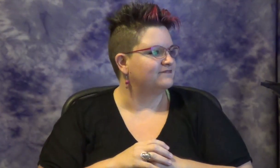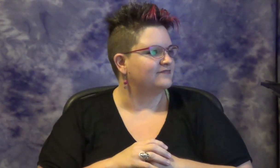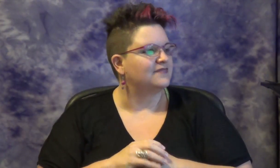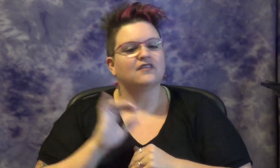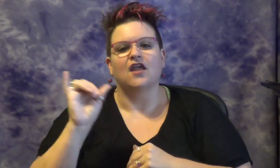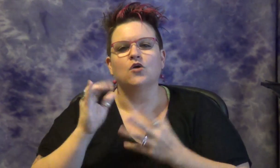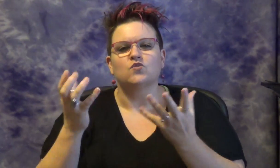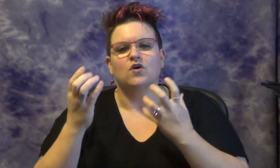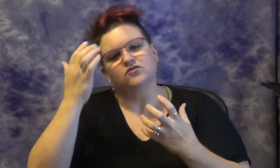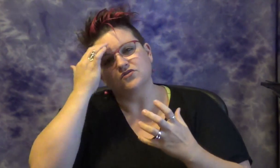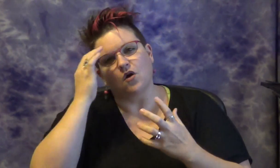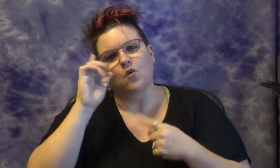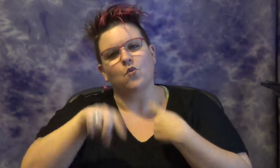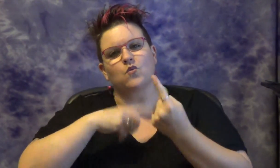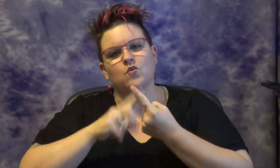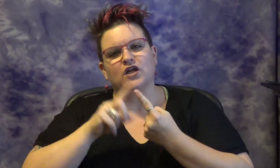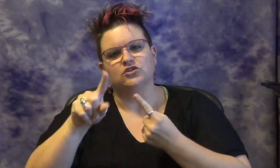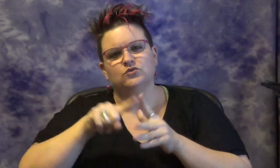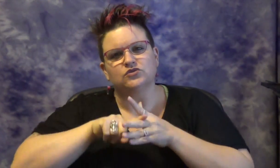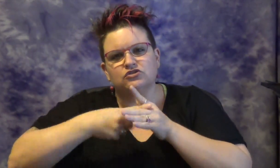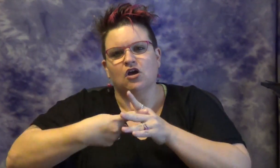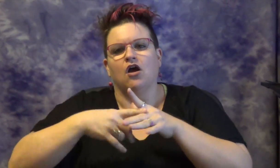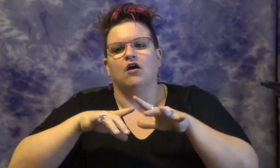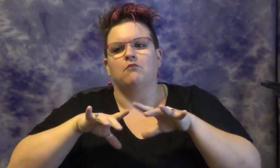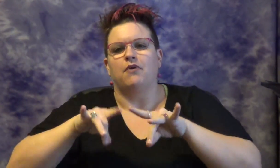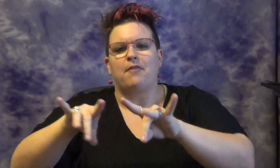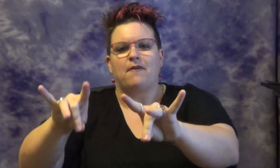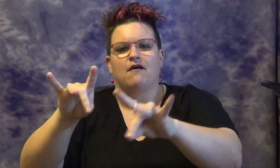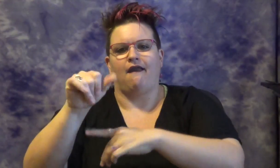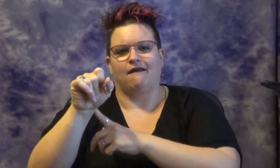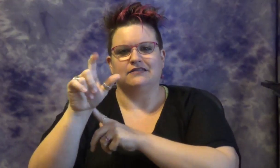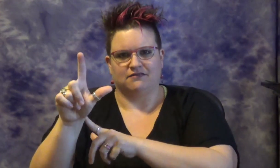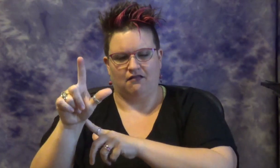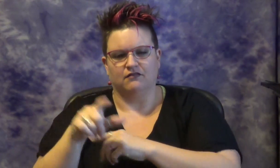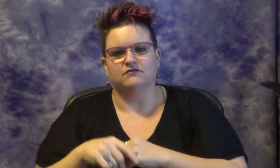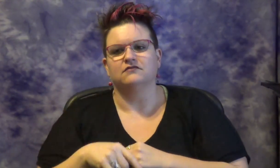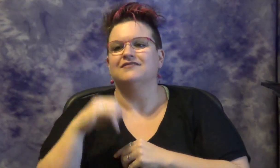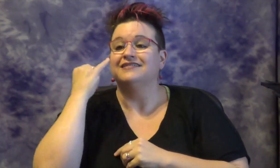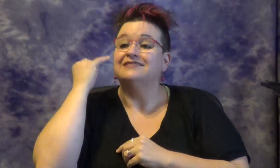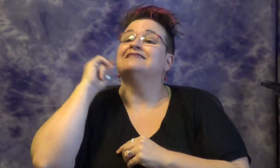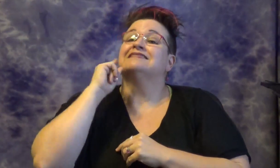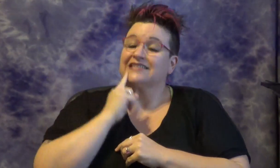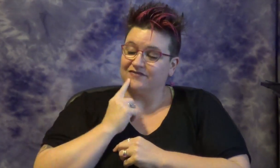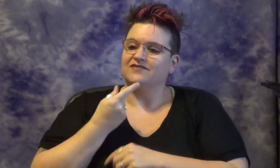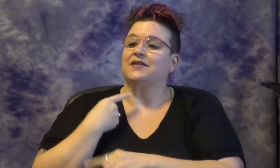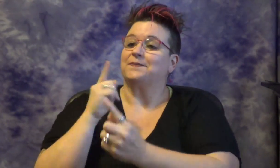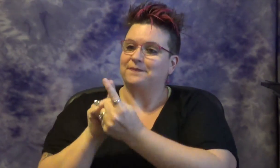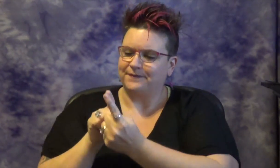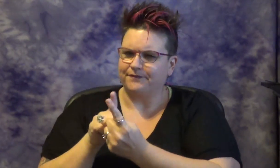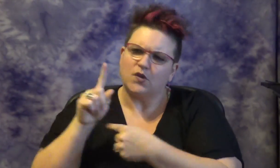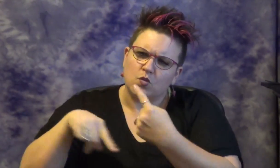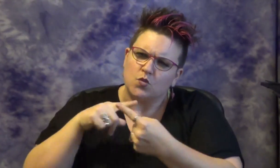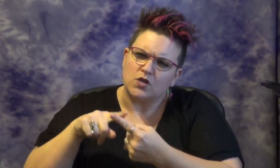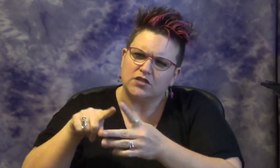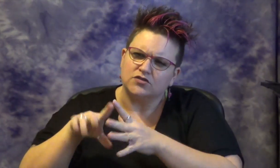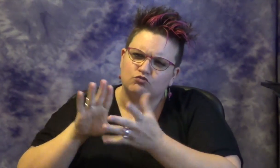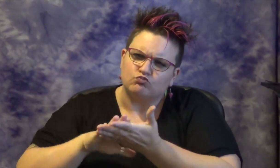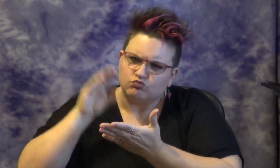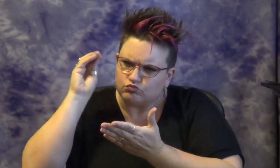important. They also typically will ask when you started signing. If you meet a